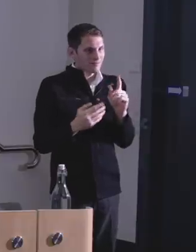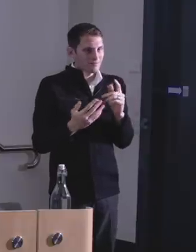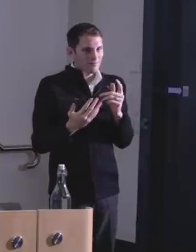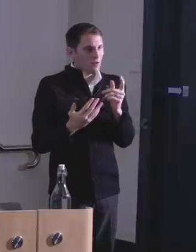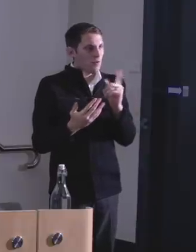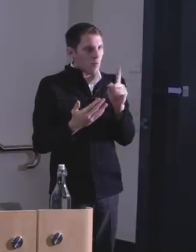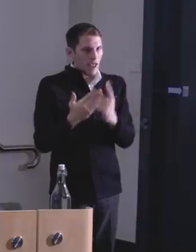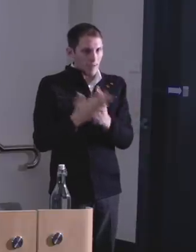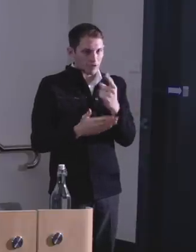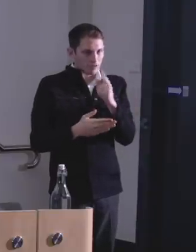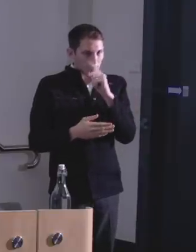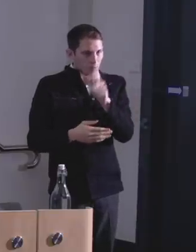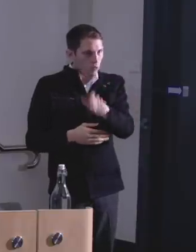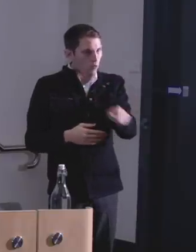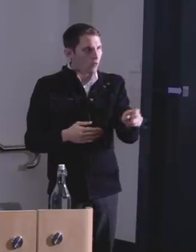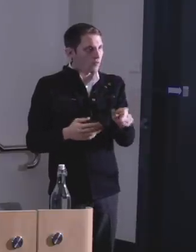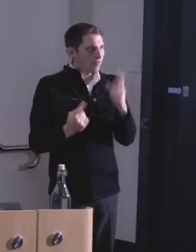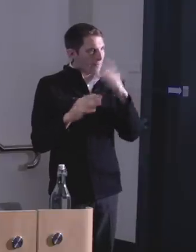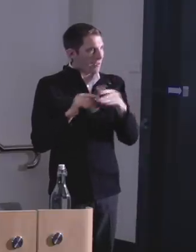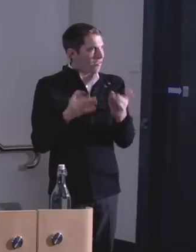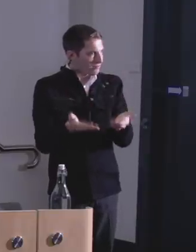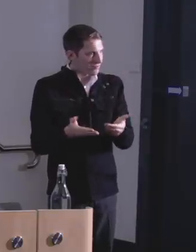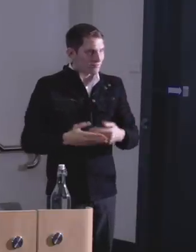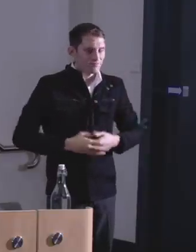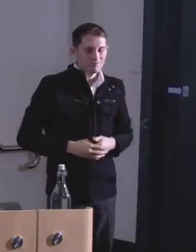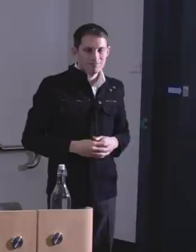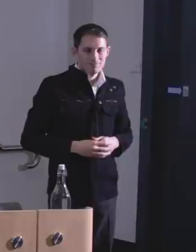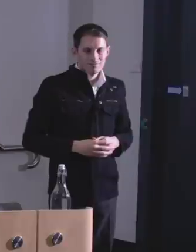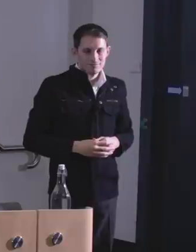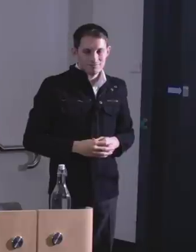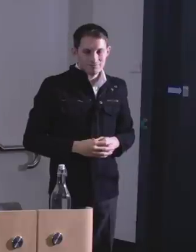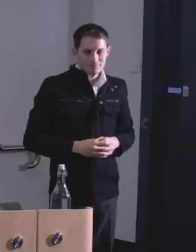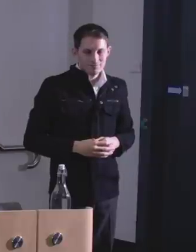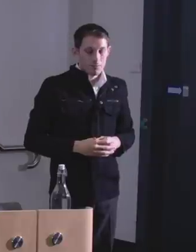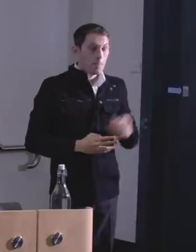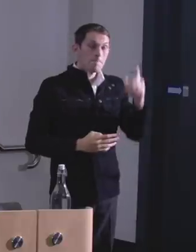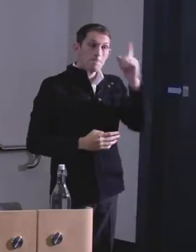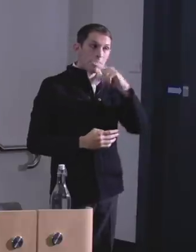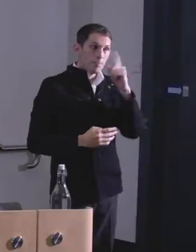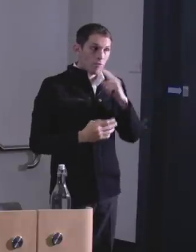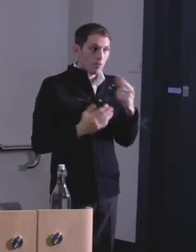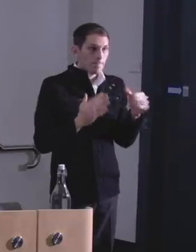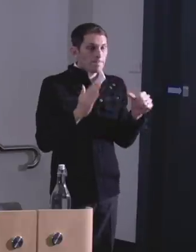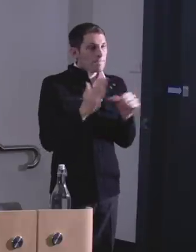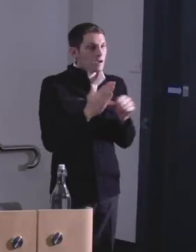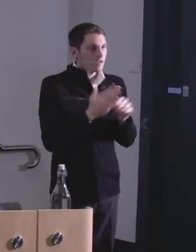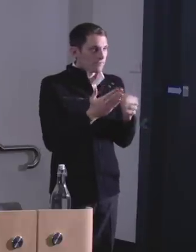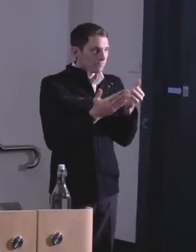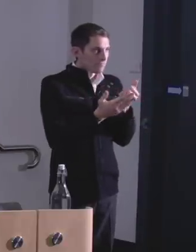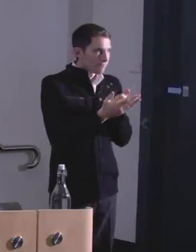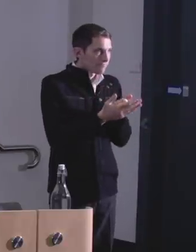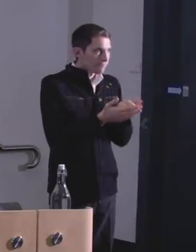What happens to those human beings? You know, people spend so much money on